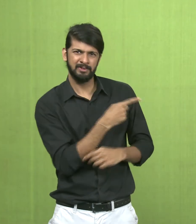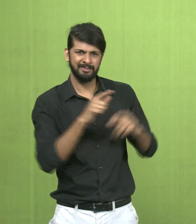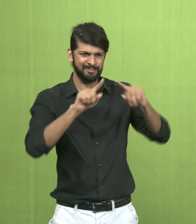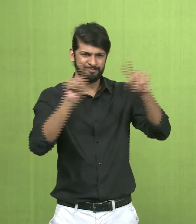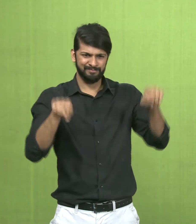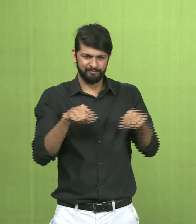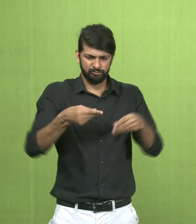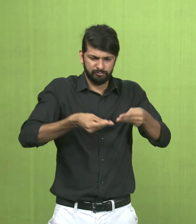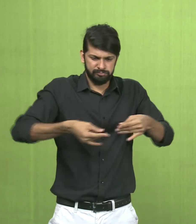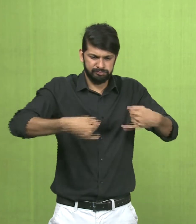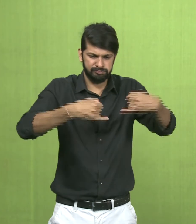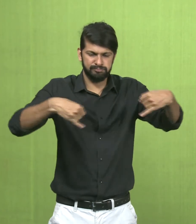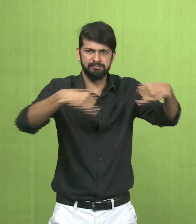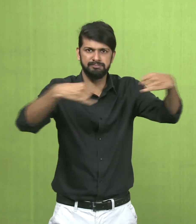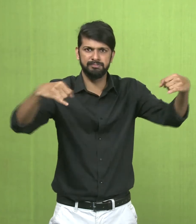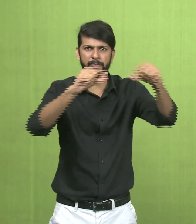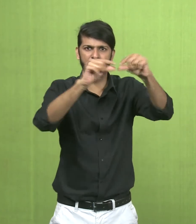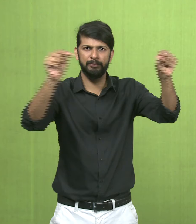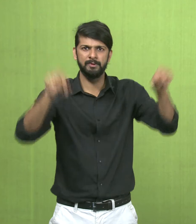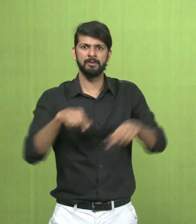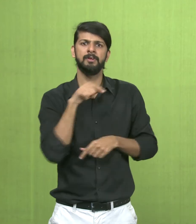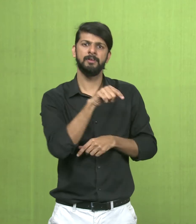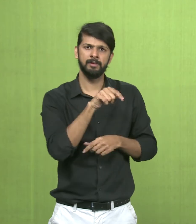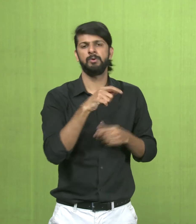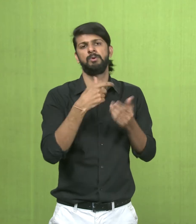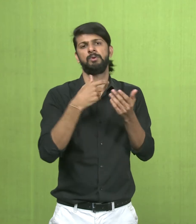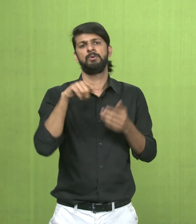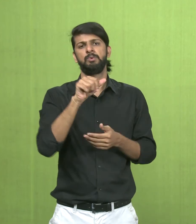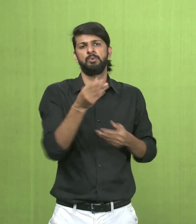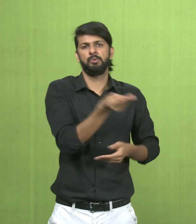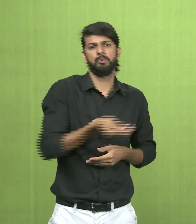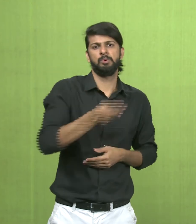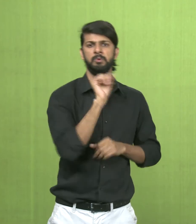You can see it in the picture in the middle, and